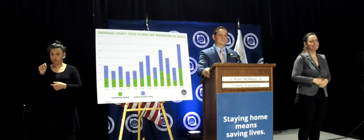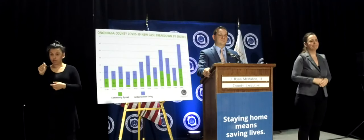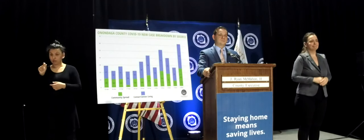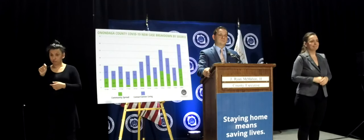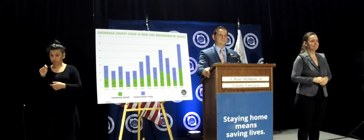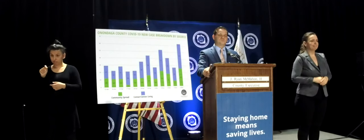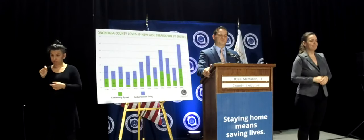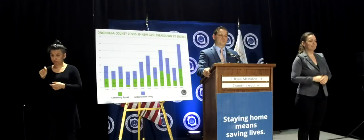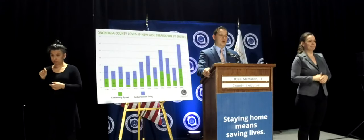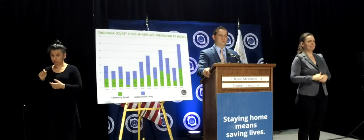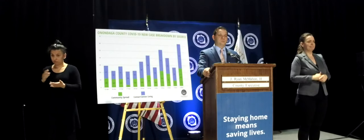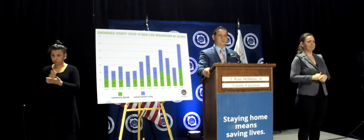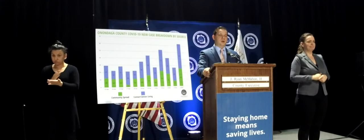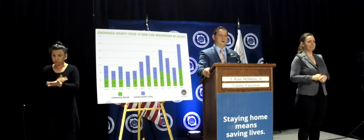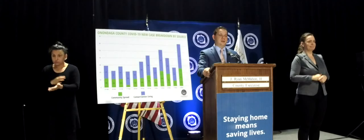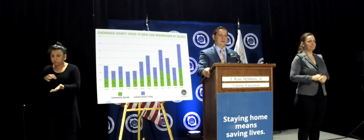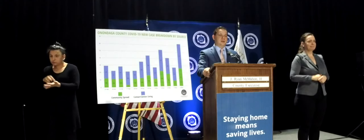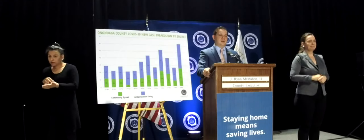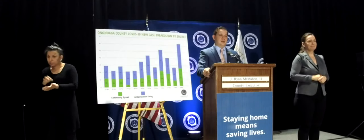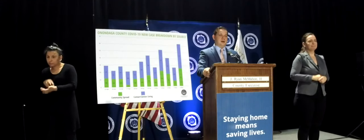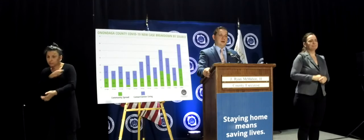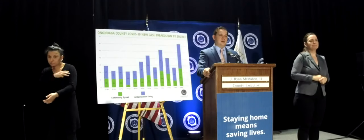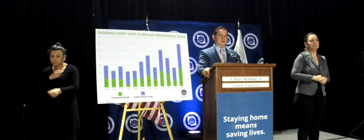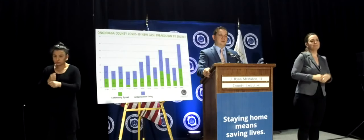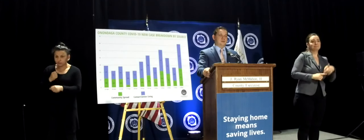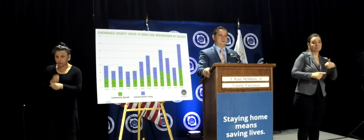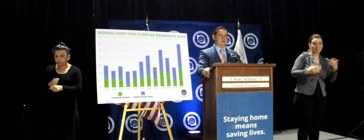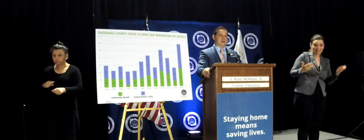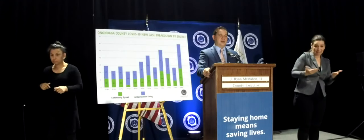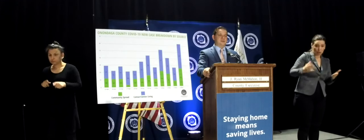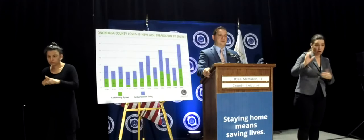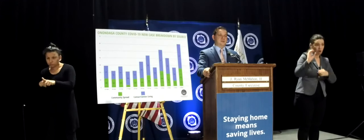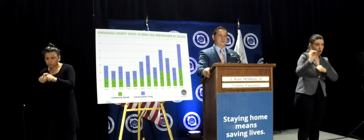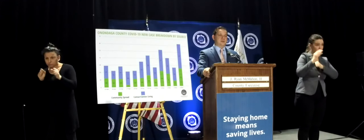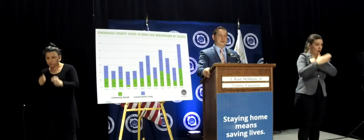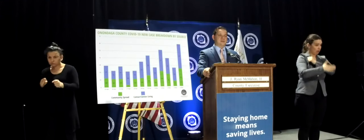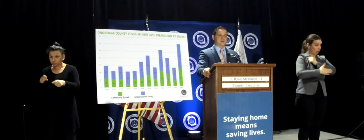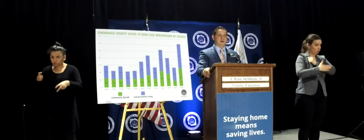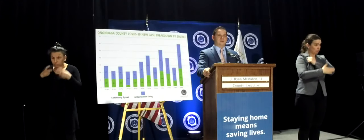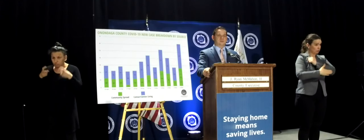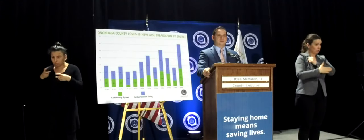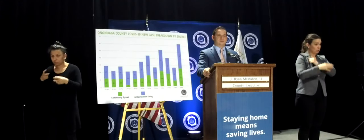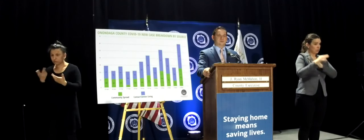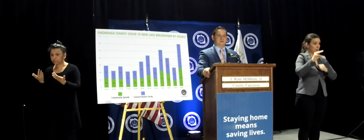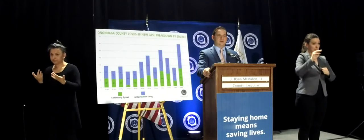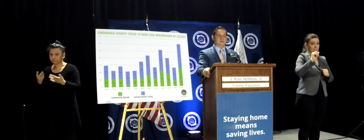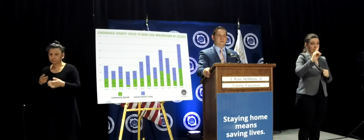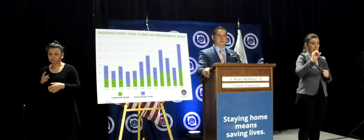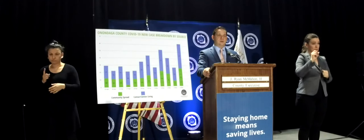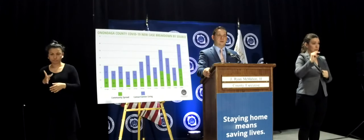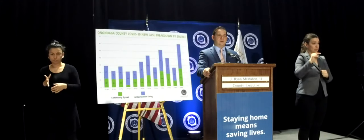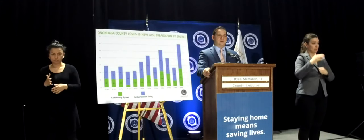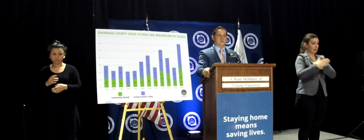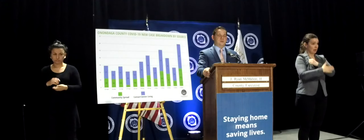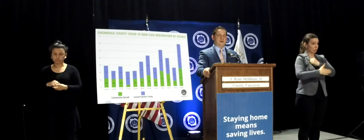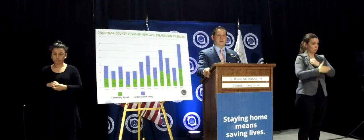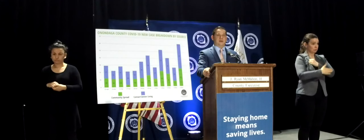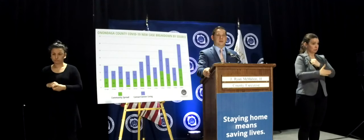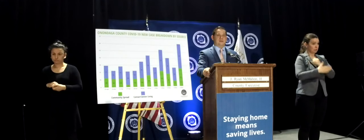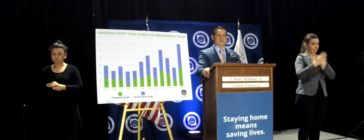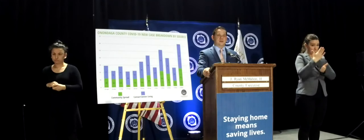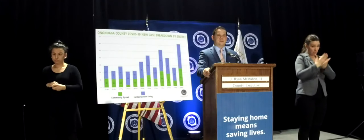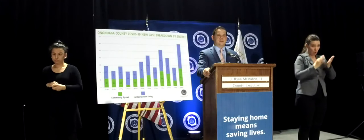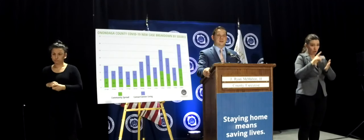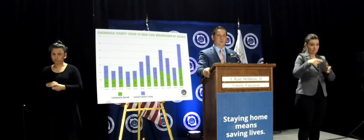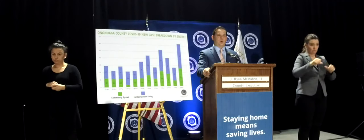of regional restart? No. I look at cases. Cases aren't. People can't